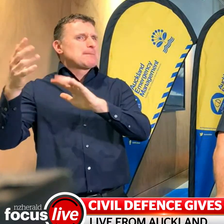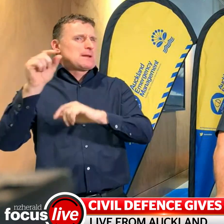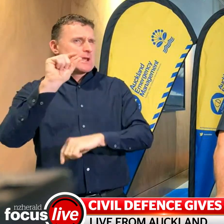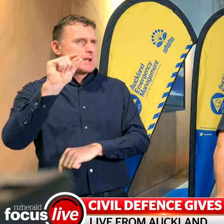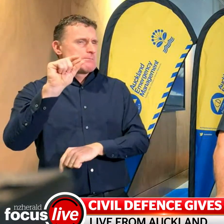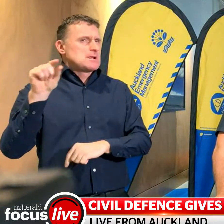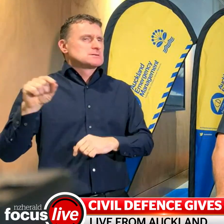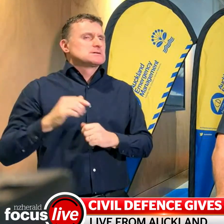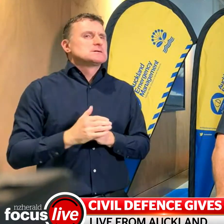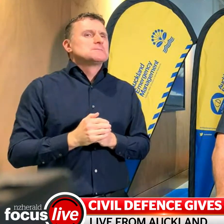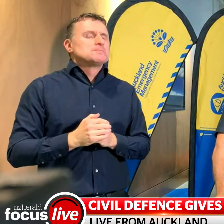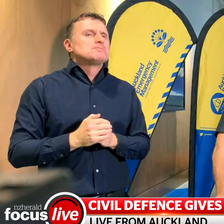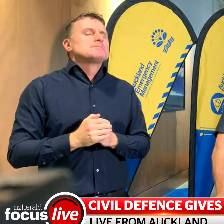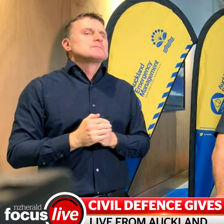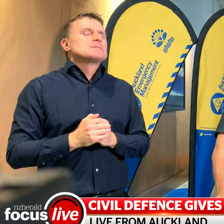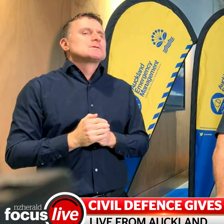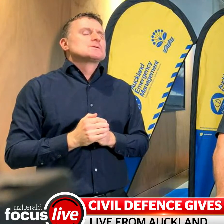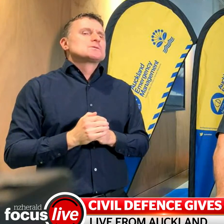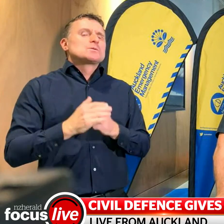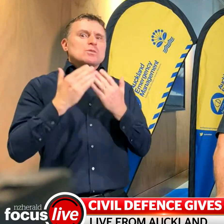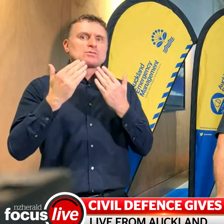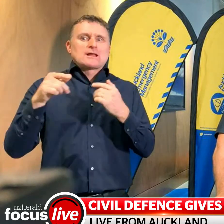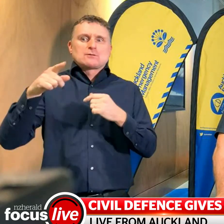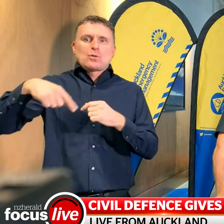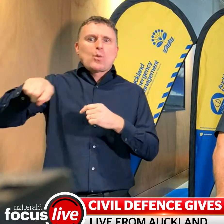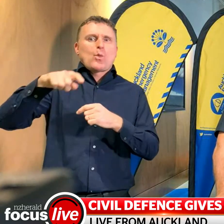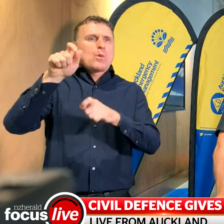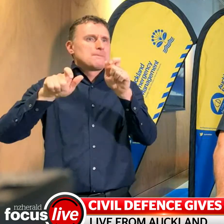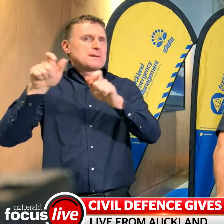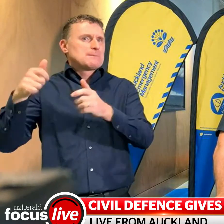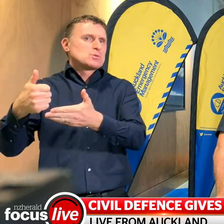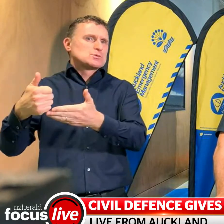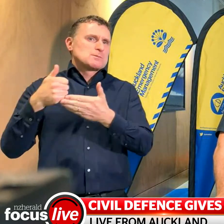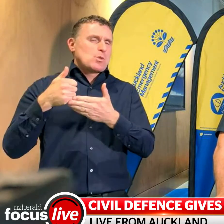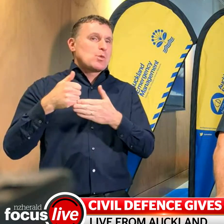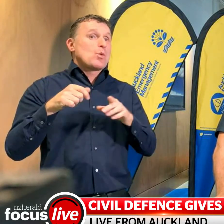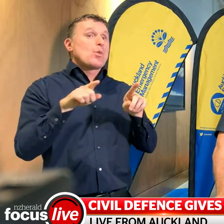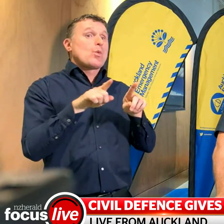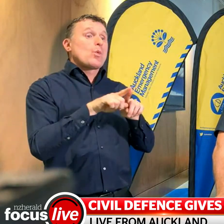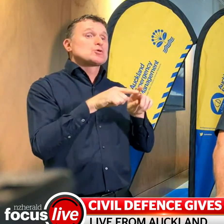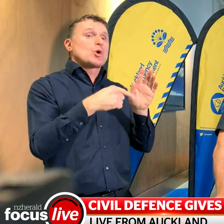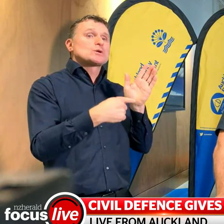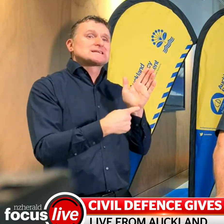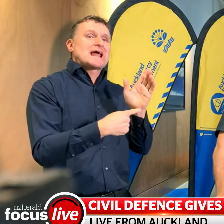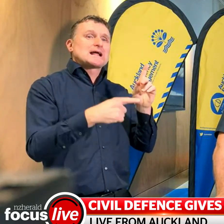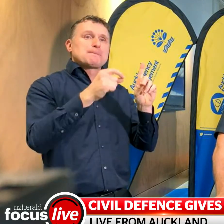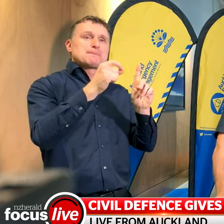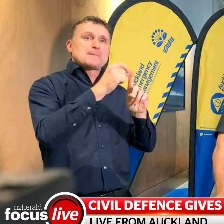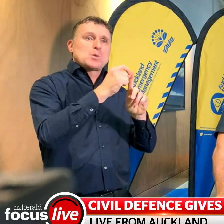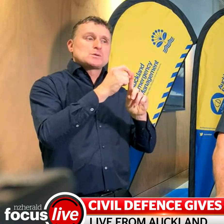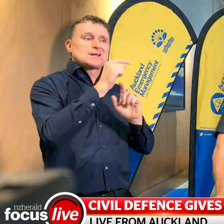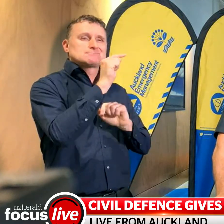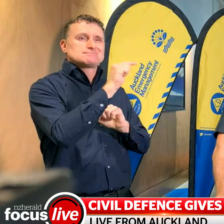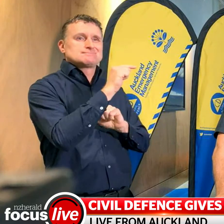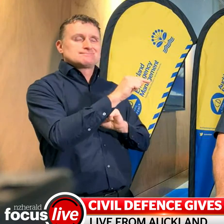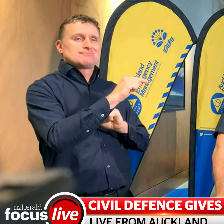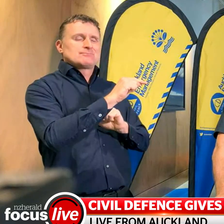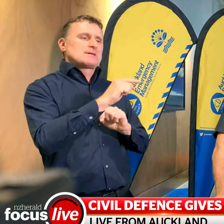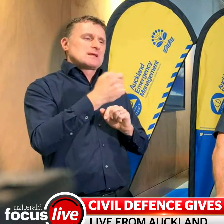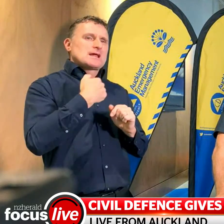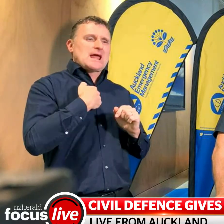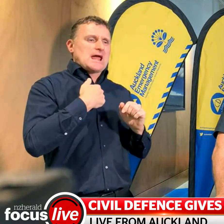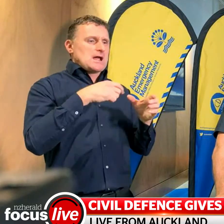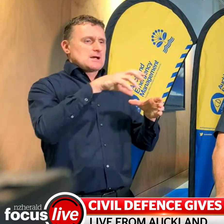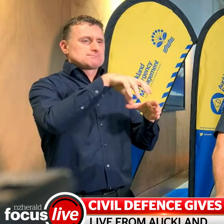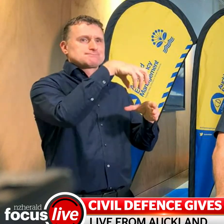far from the conversation. And Takapuna, the one military headquarters,